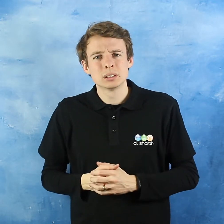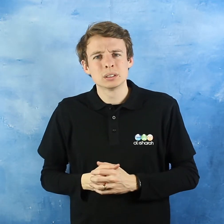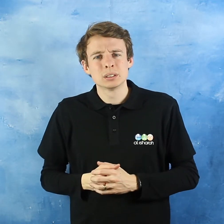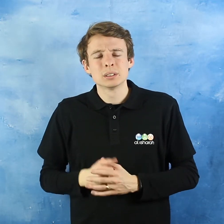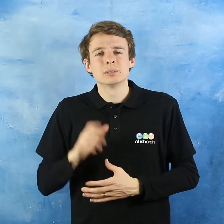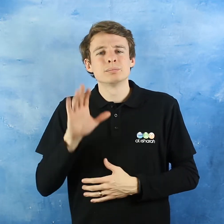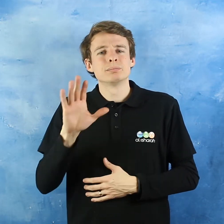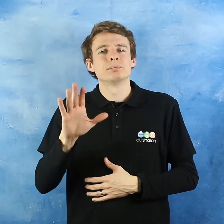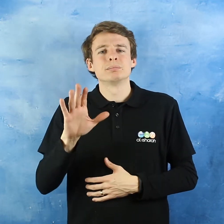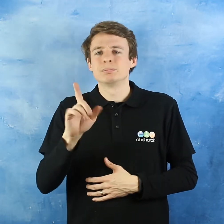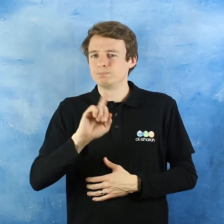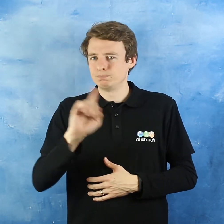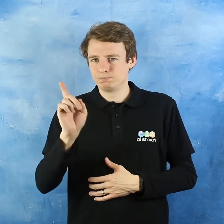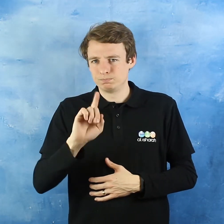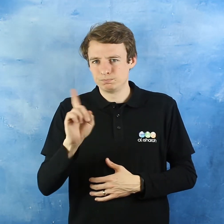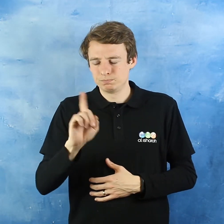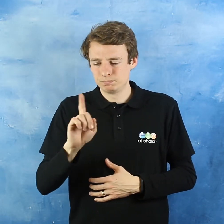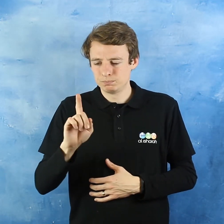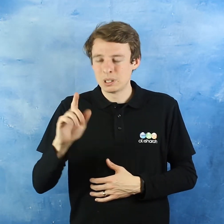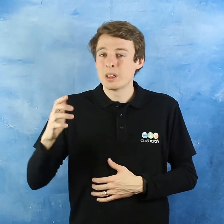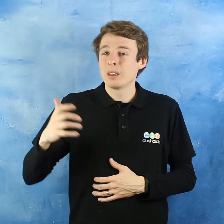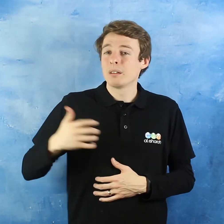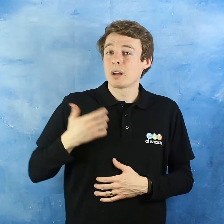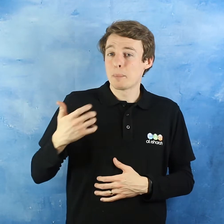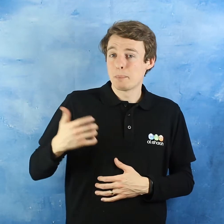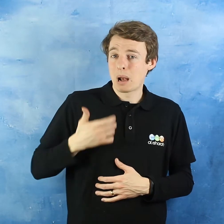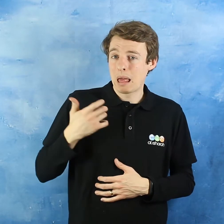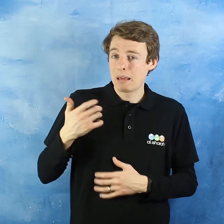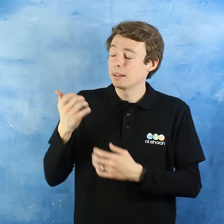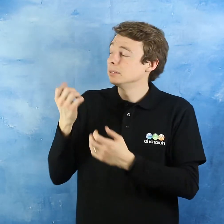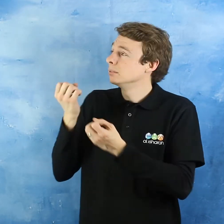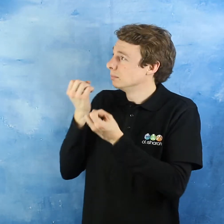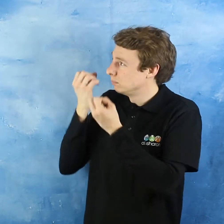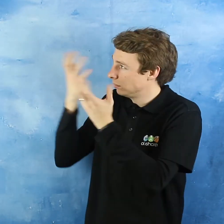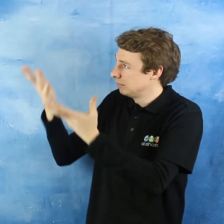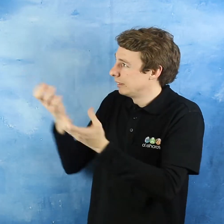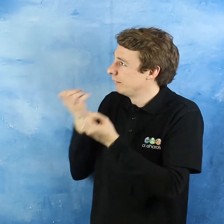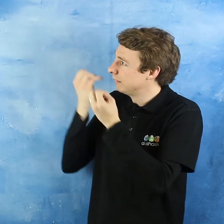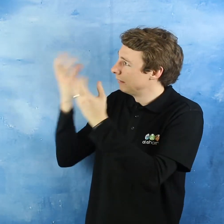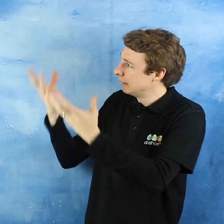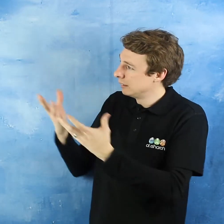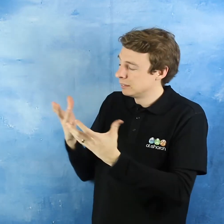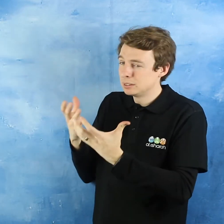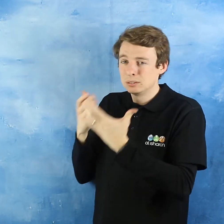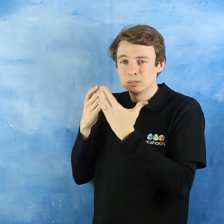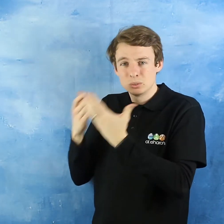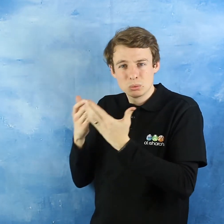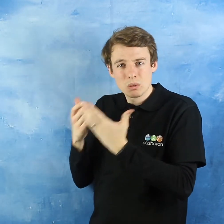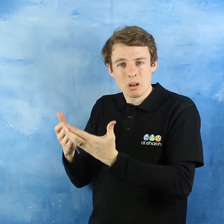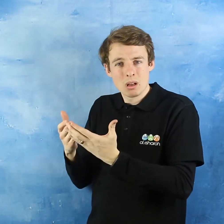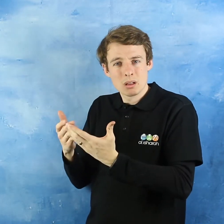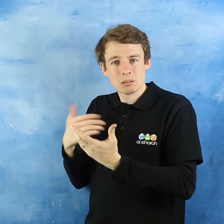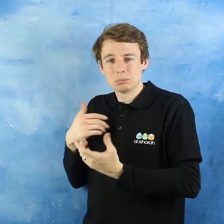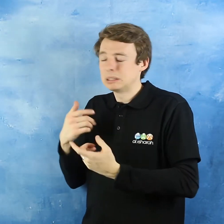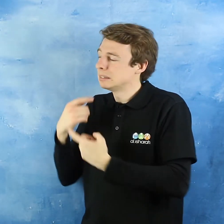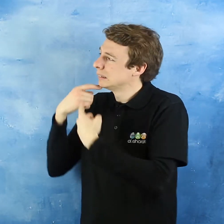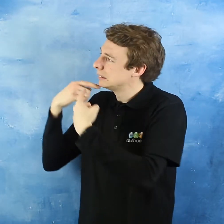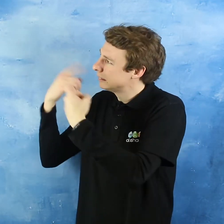Allah. I'm allowed to pray to Allah, to make dua to Allah subhanahu wa ta'ala. So Imam Ibn Qayyim